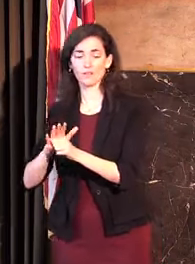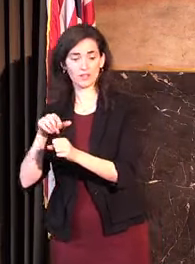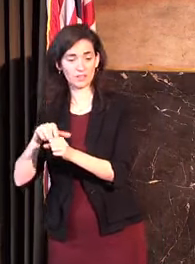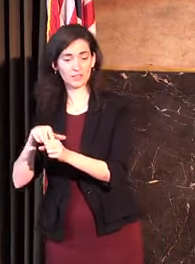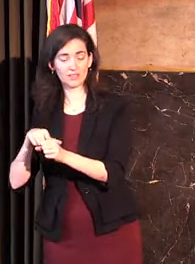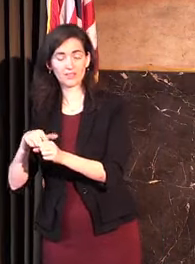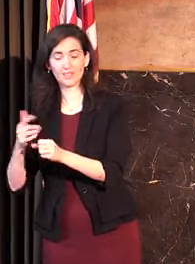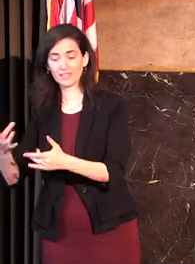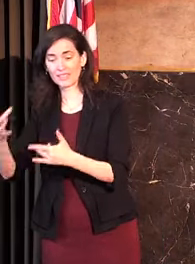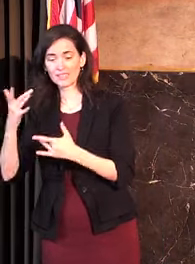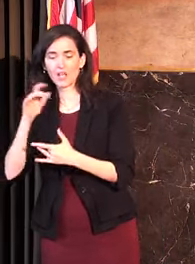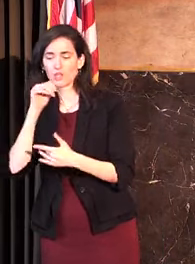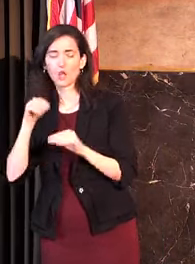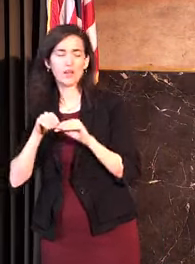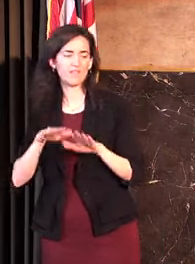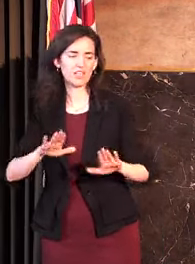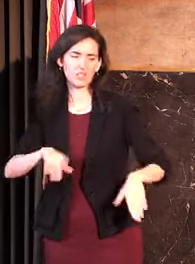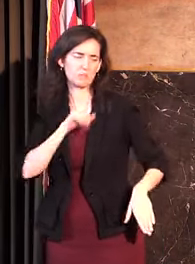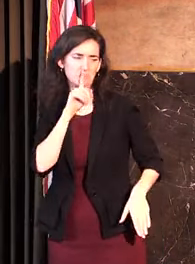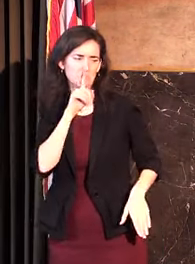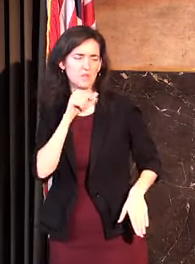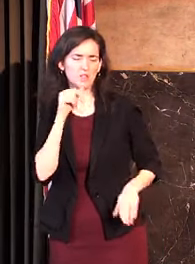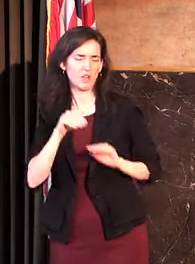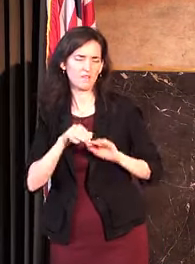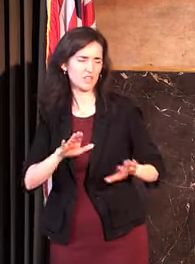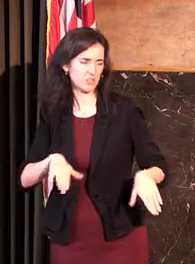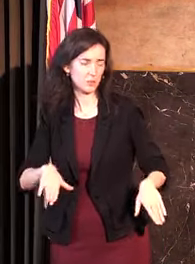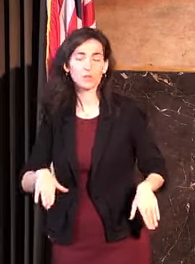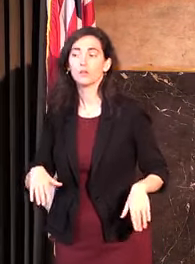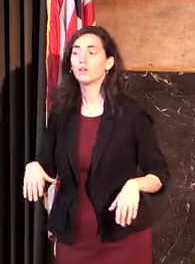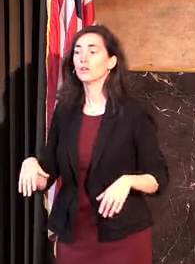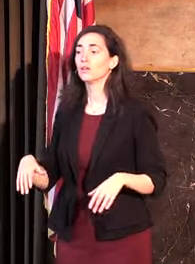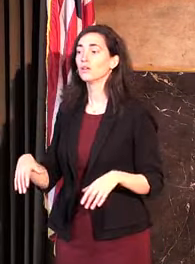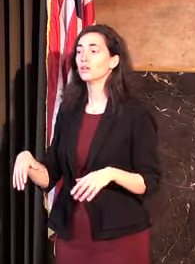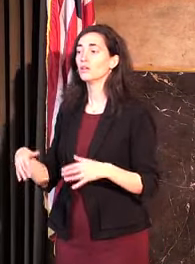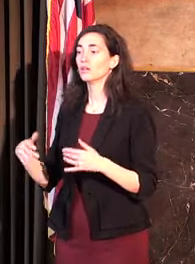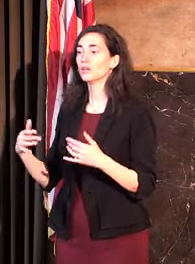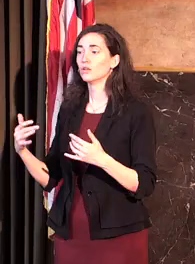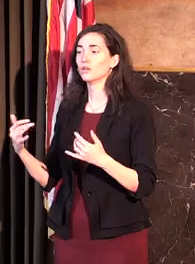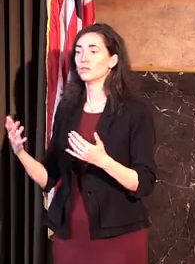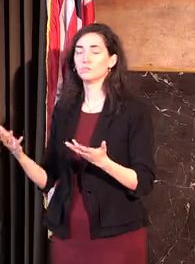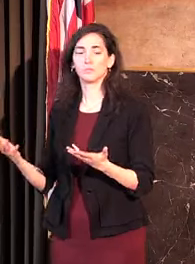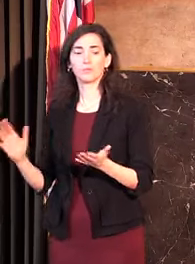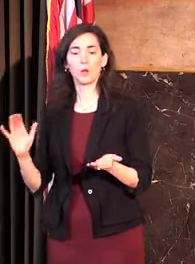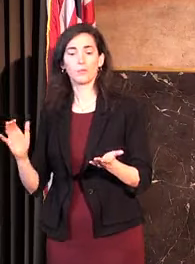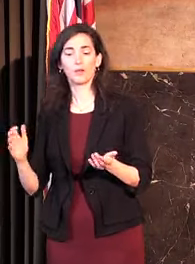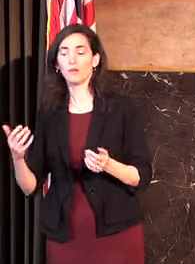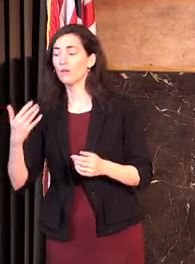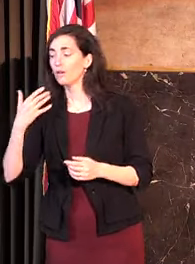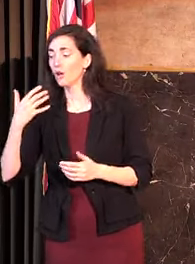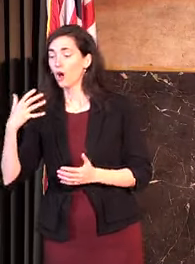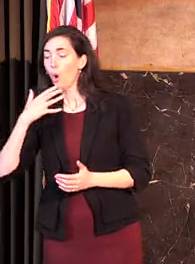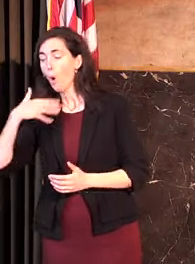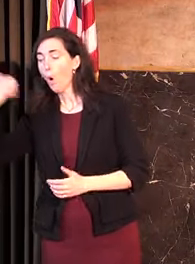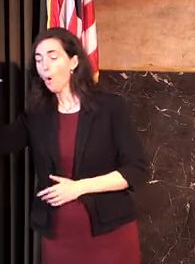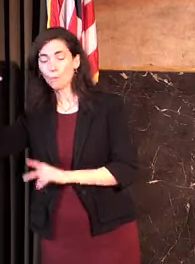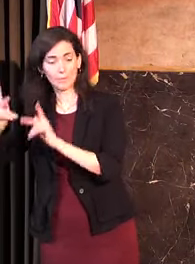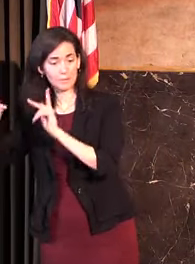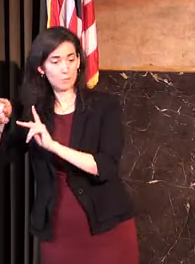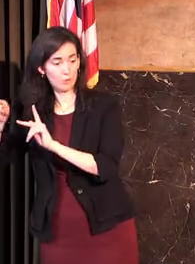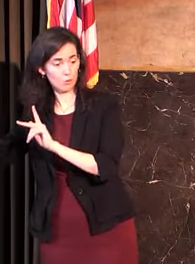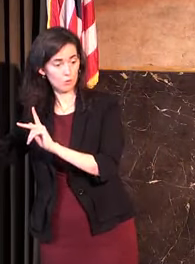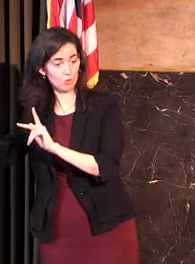that doesn't impact children and says that because its impact on children is less than maybe older adults, it shouldn't be added to